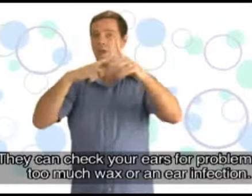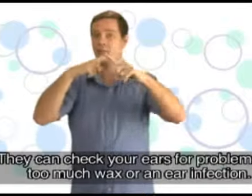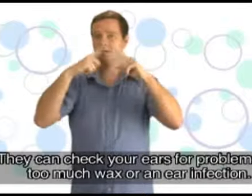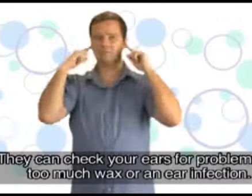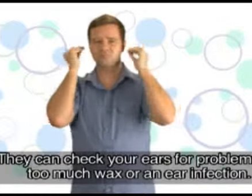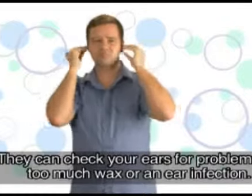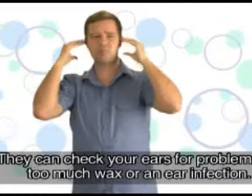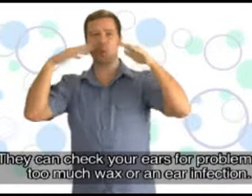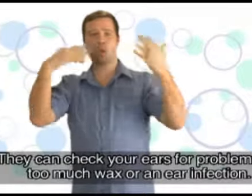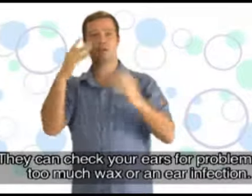infection.